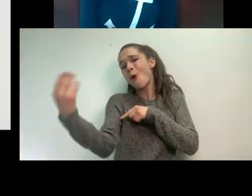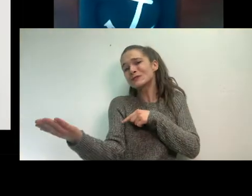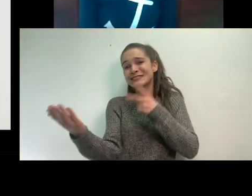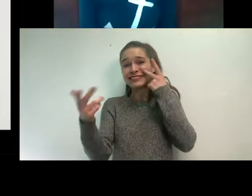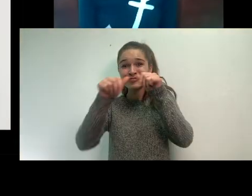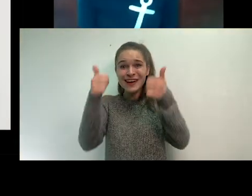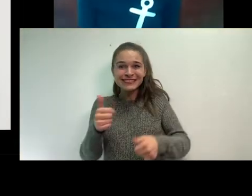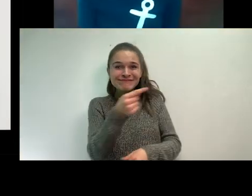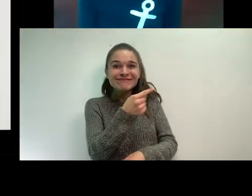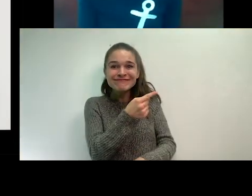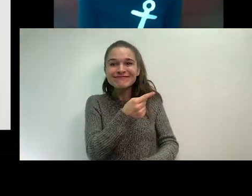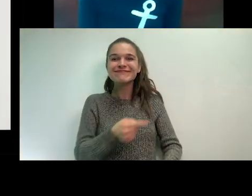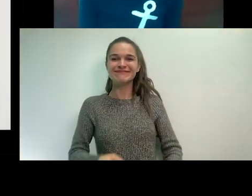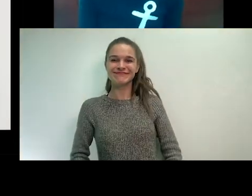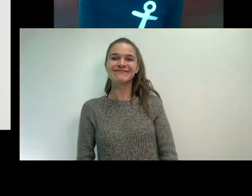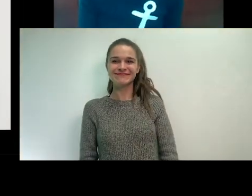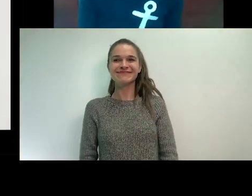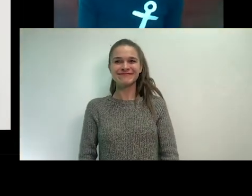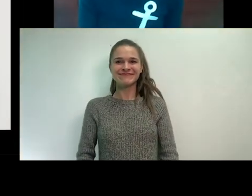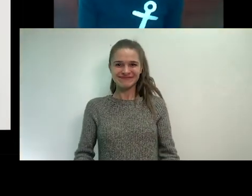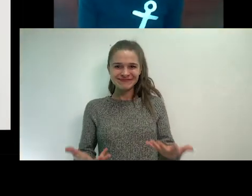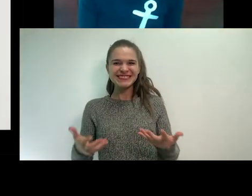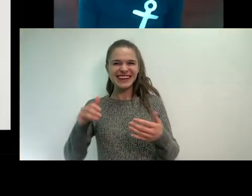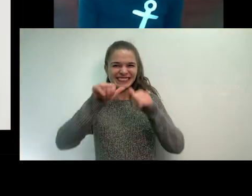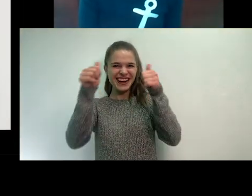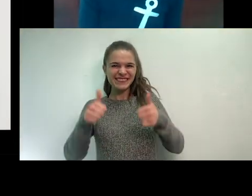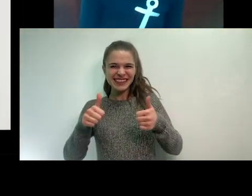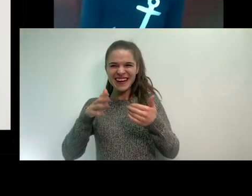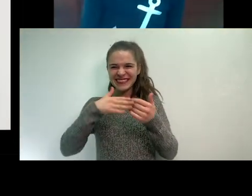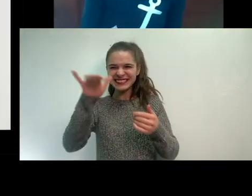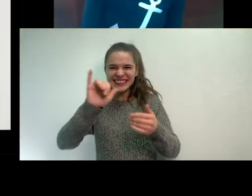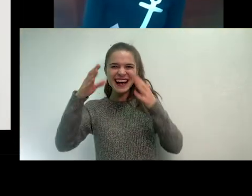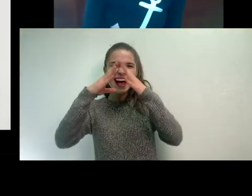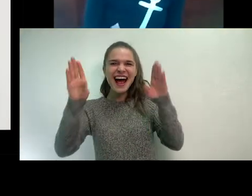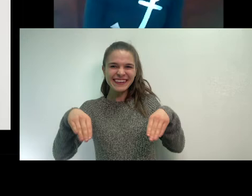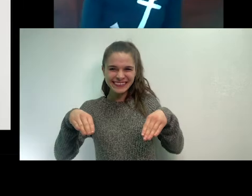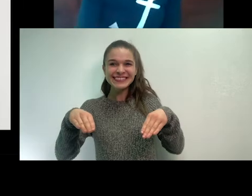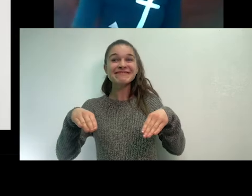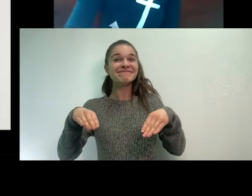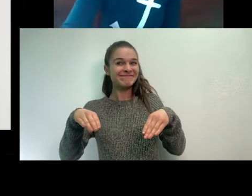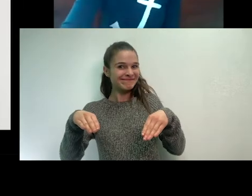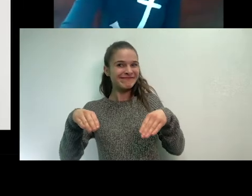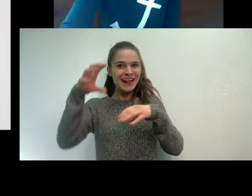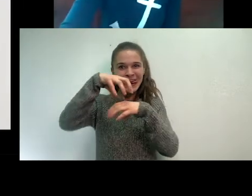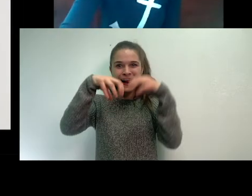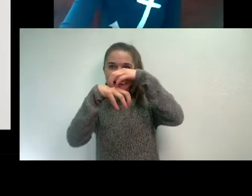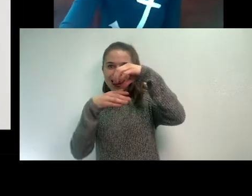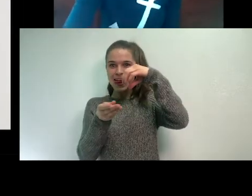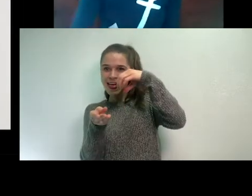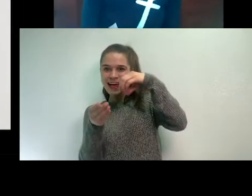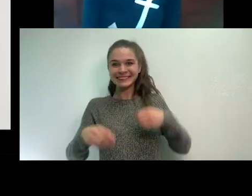what are those shapes making now? It looks like they're making some sort of a home.